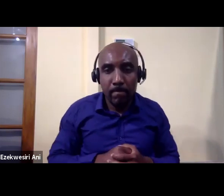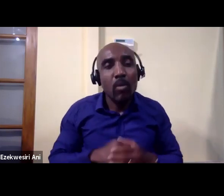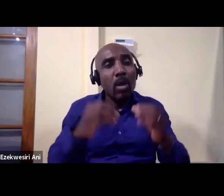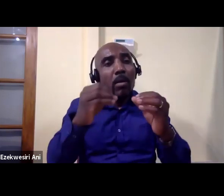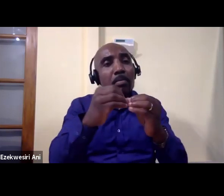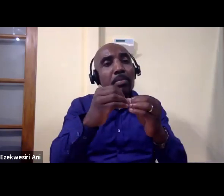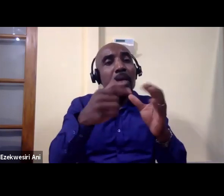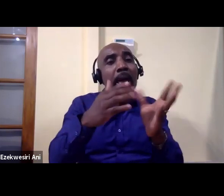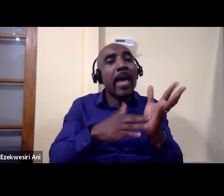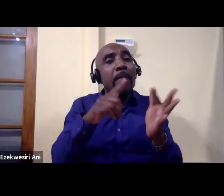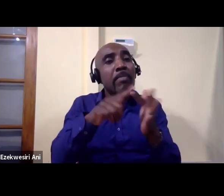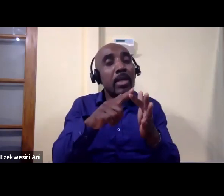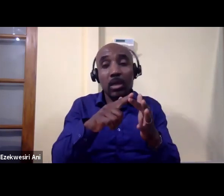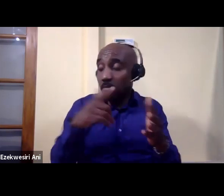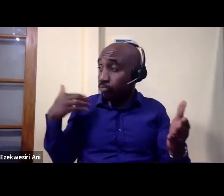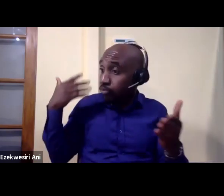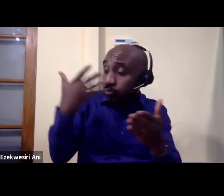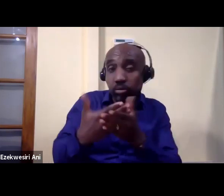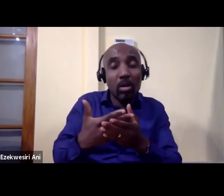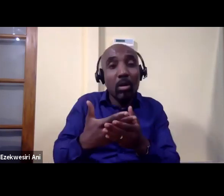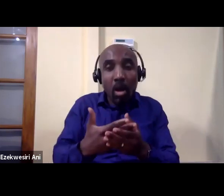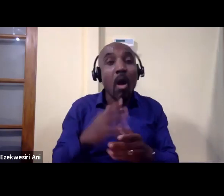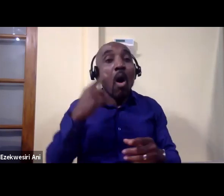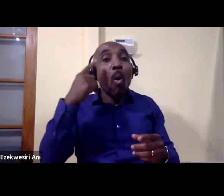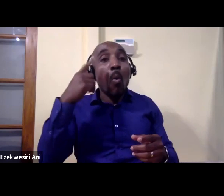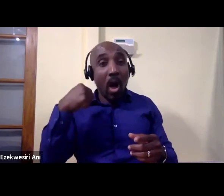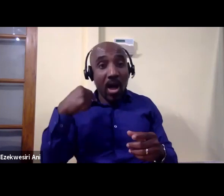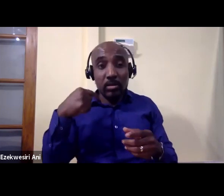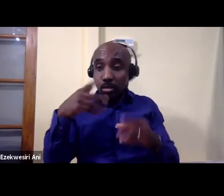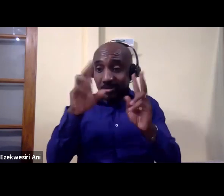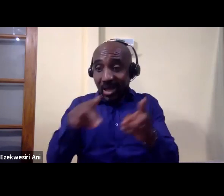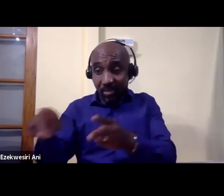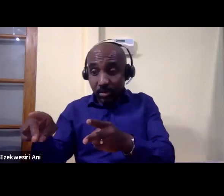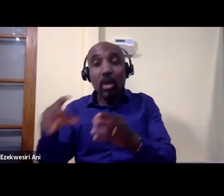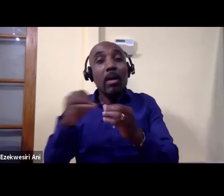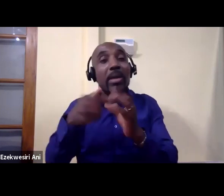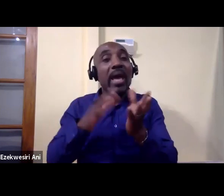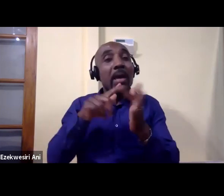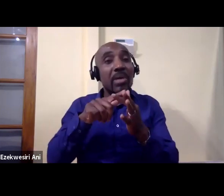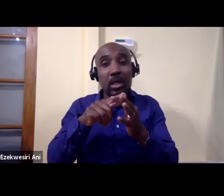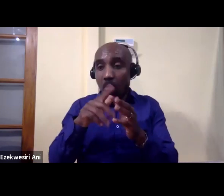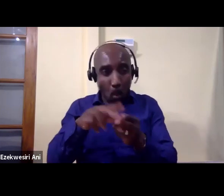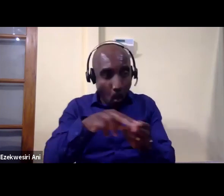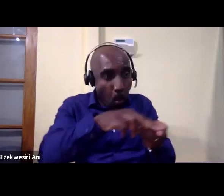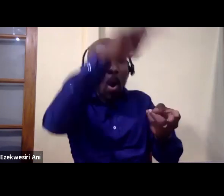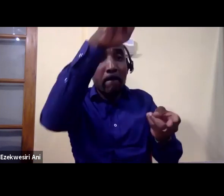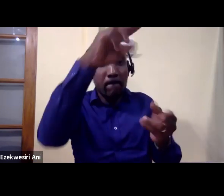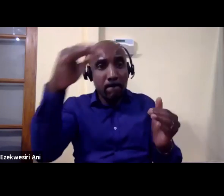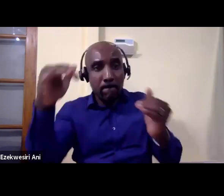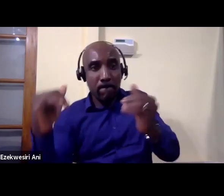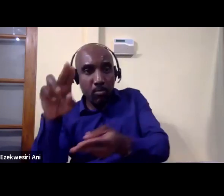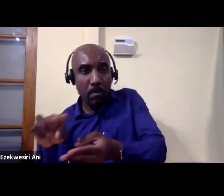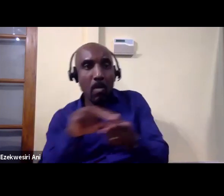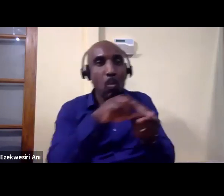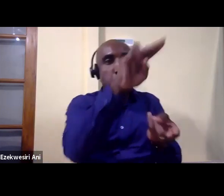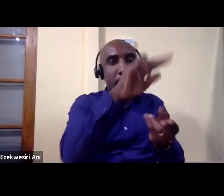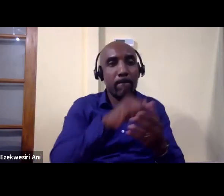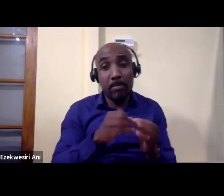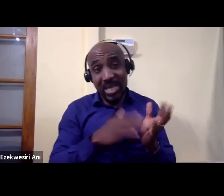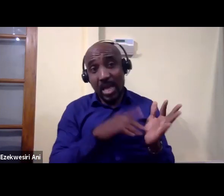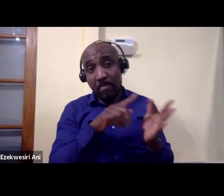people dying at 4 times the rate of white people. So I think when it comes to